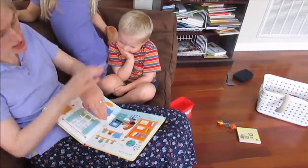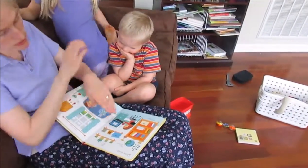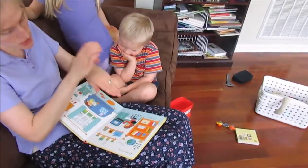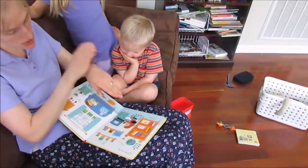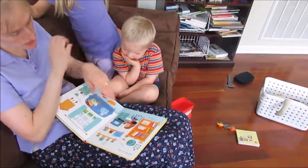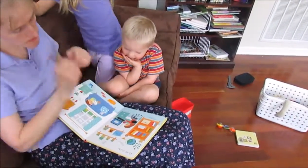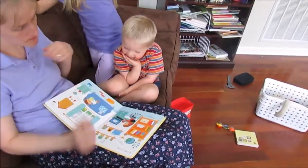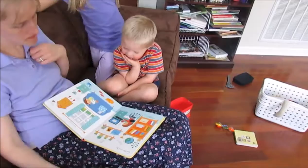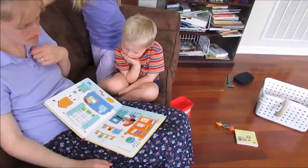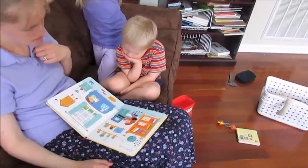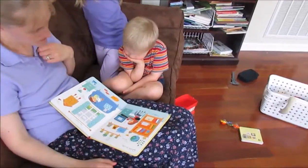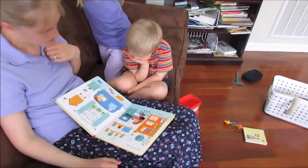computer.